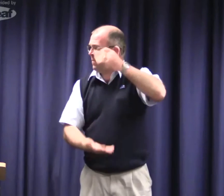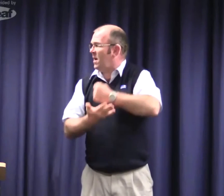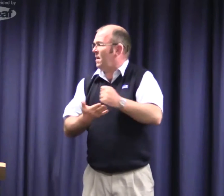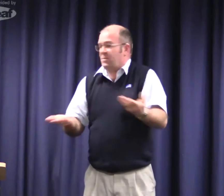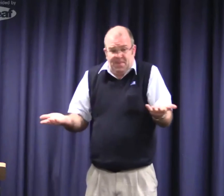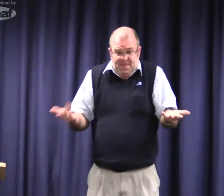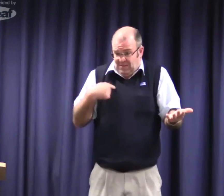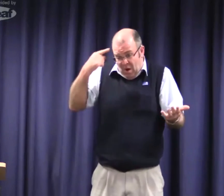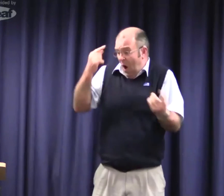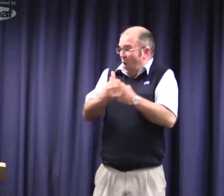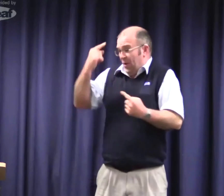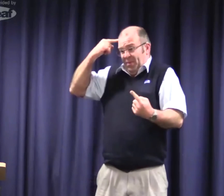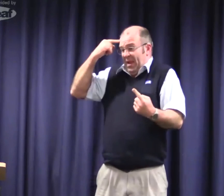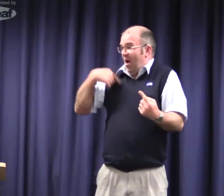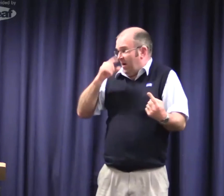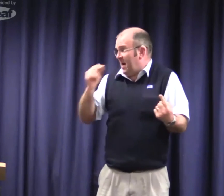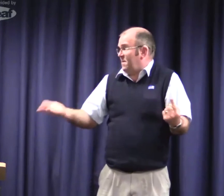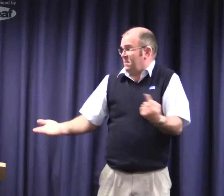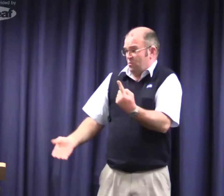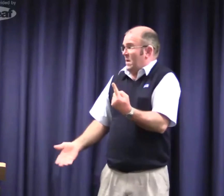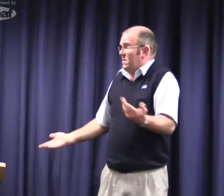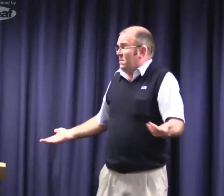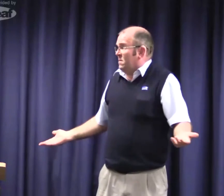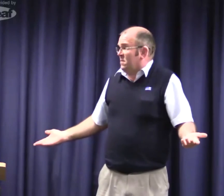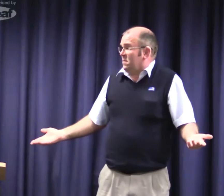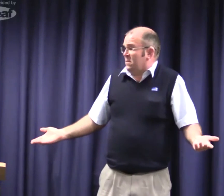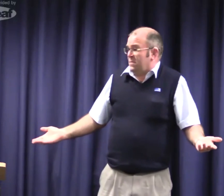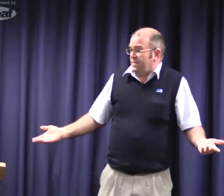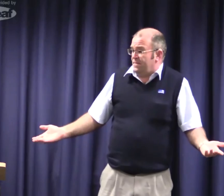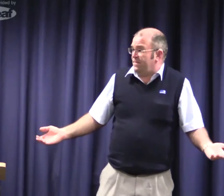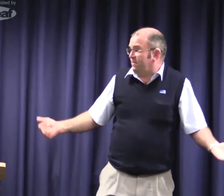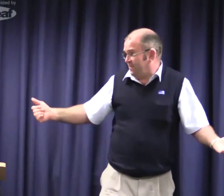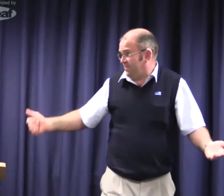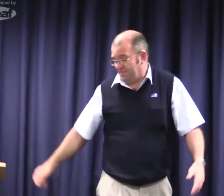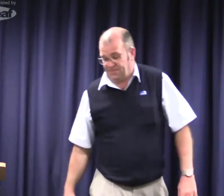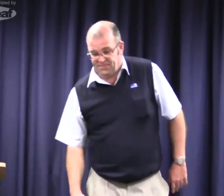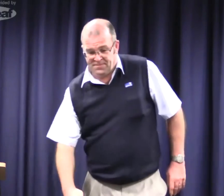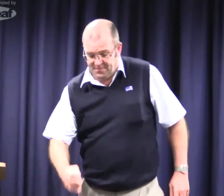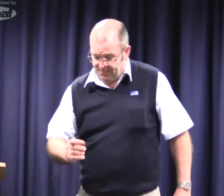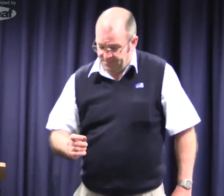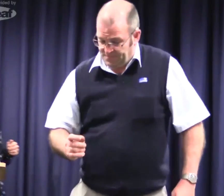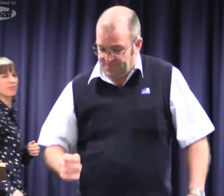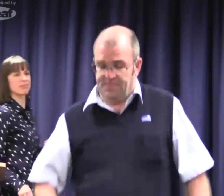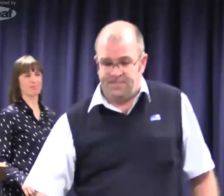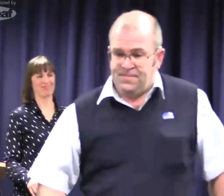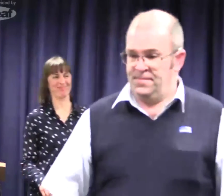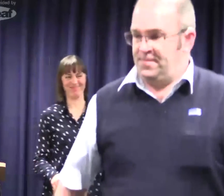just ensure the government is bombarded with these letters. I think it's the only thing I can think of, Nat.